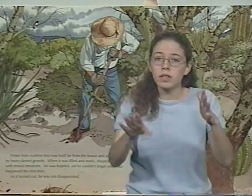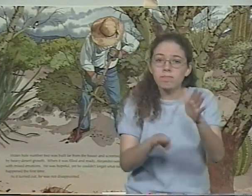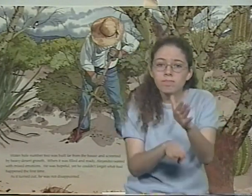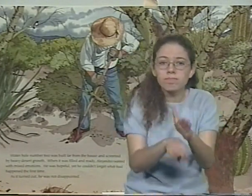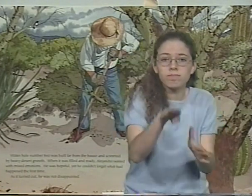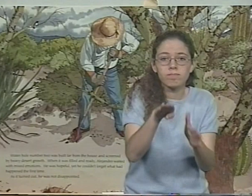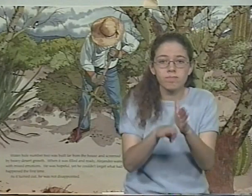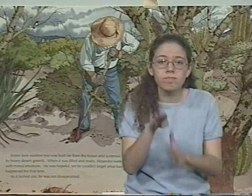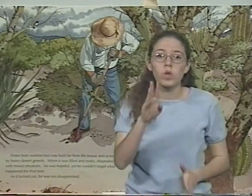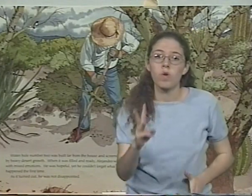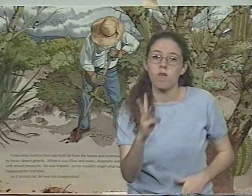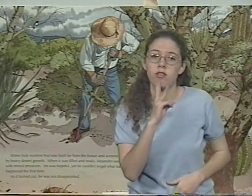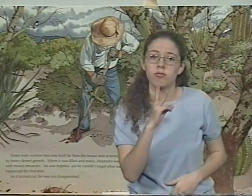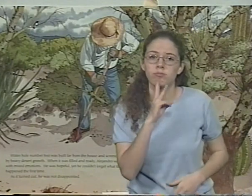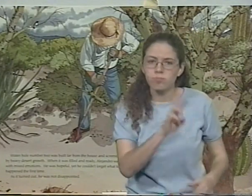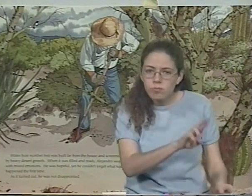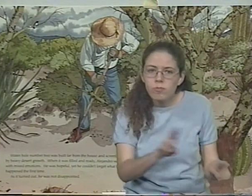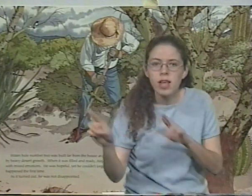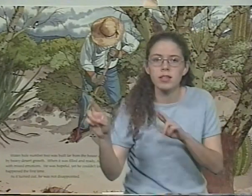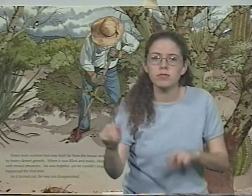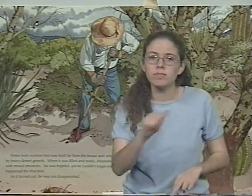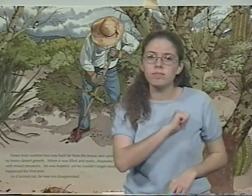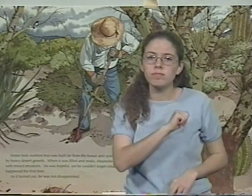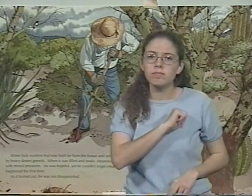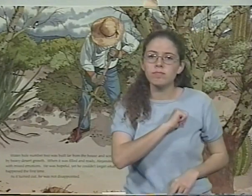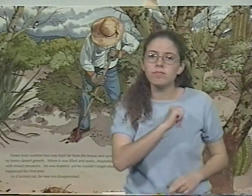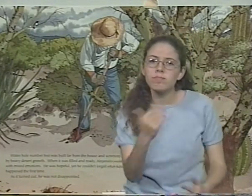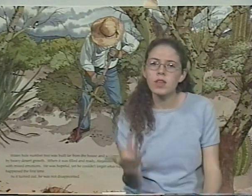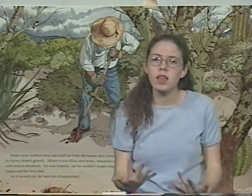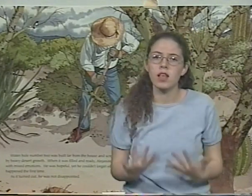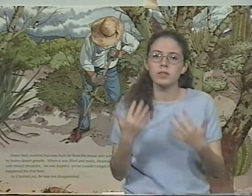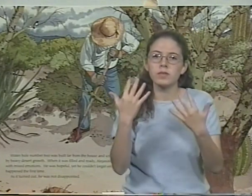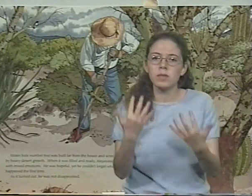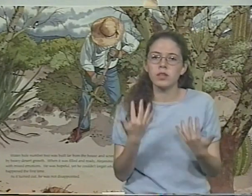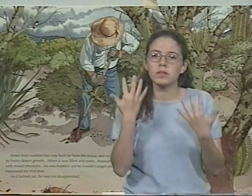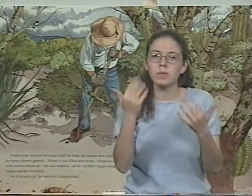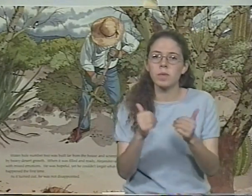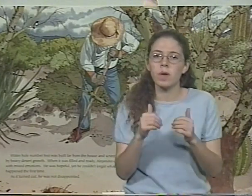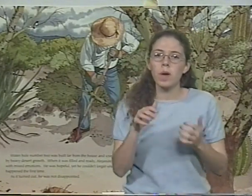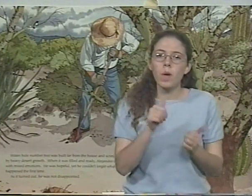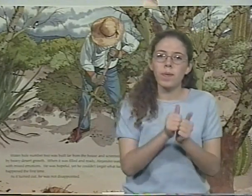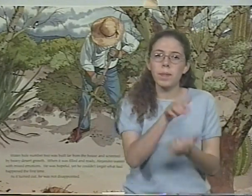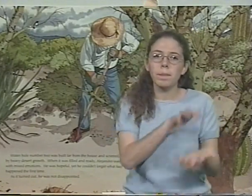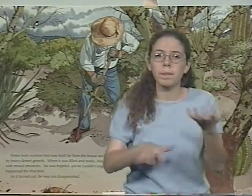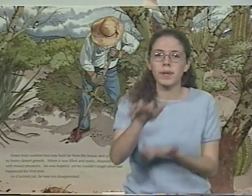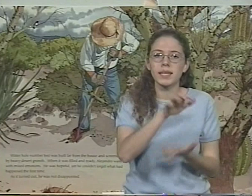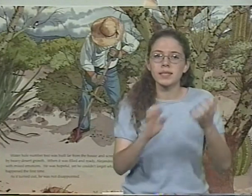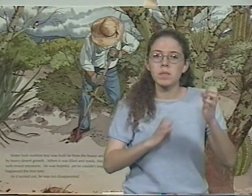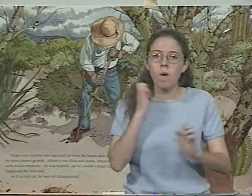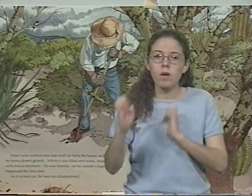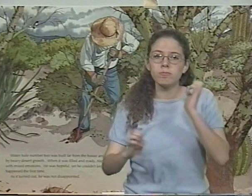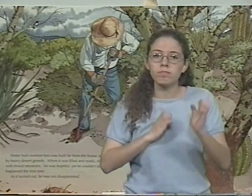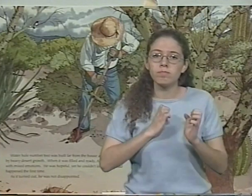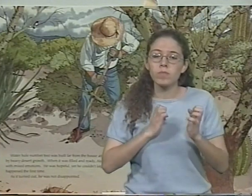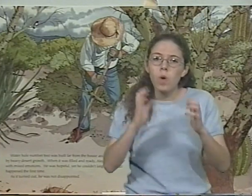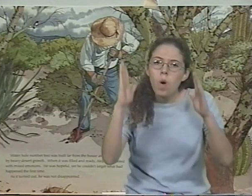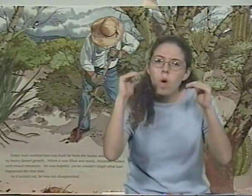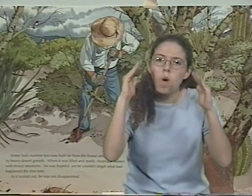mixed emotions. He was hopeful, yet he couldn't forget what had happened the first time. As it turned out, he was not disappointed.